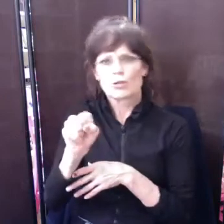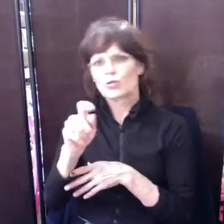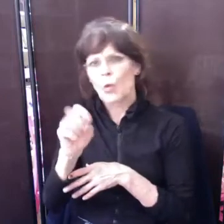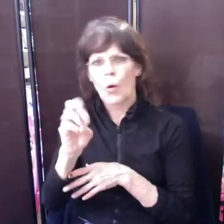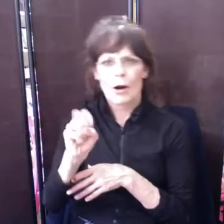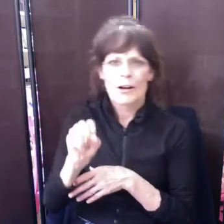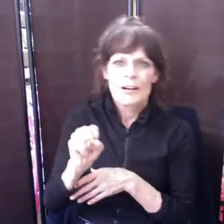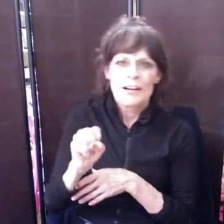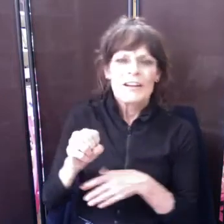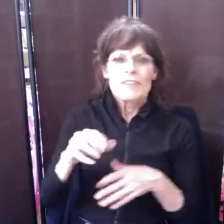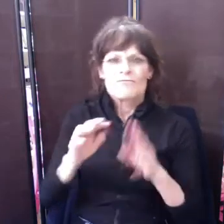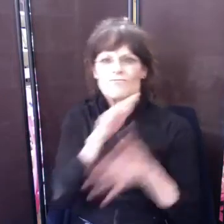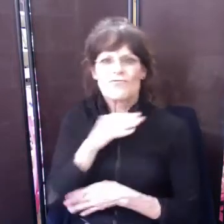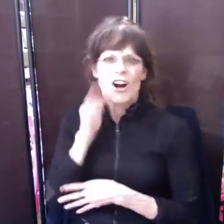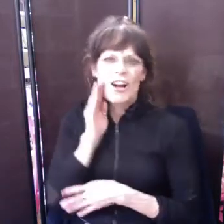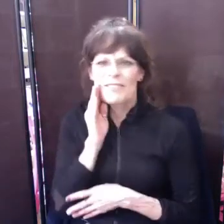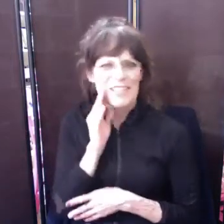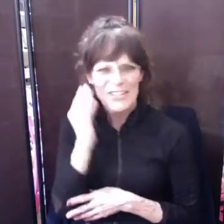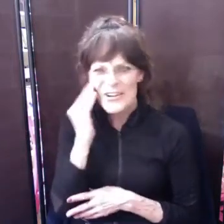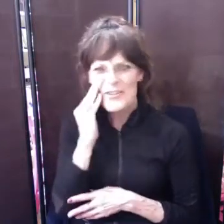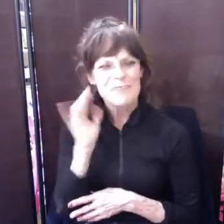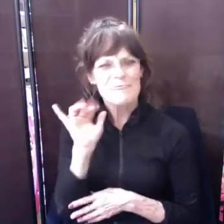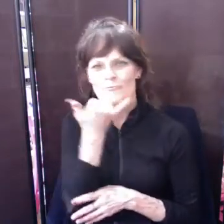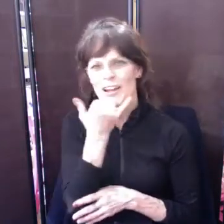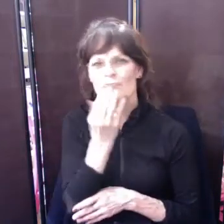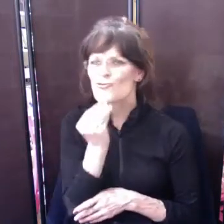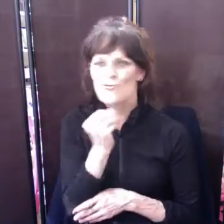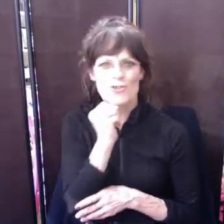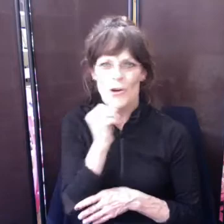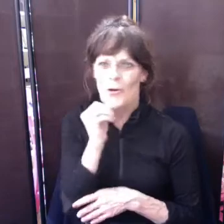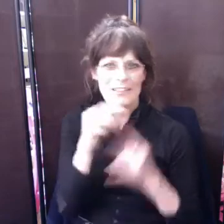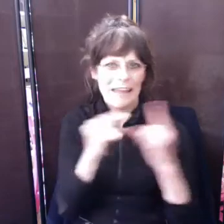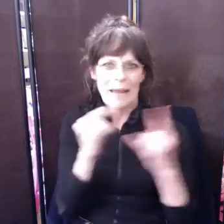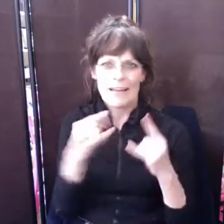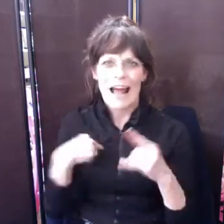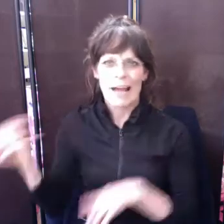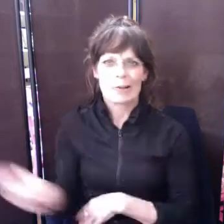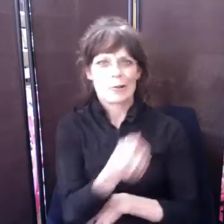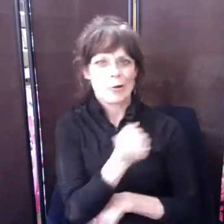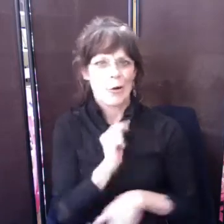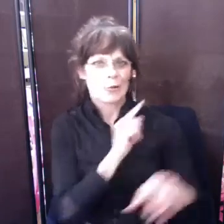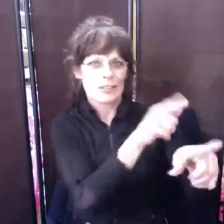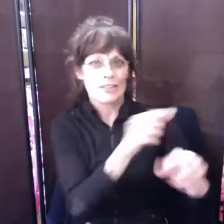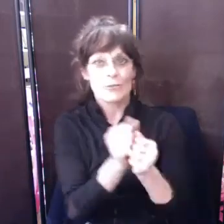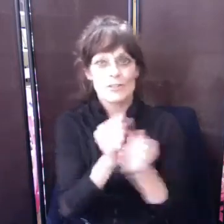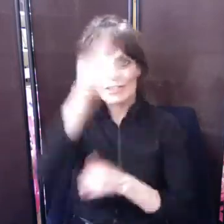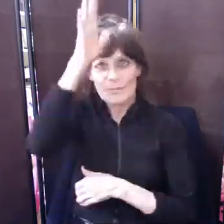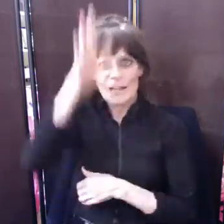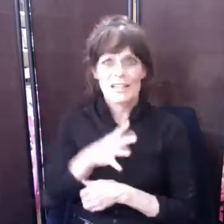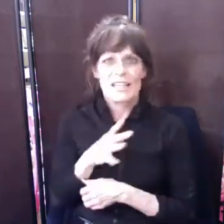know, because Jews don't camp, I mean, basically. And I go to live on this commune, you know, with this guy that I know hates me in Los Angeles, but it's going to